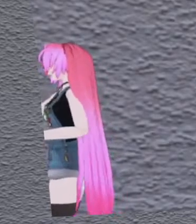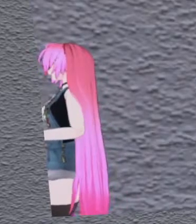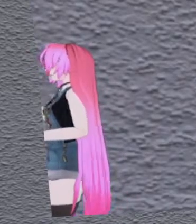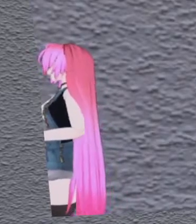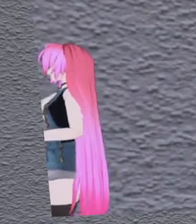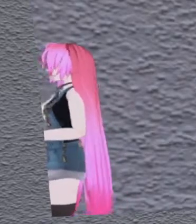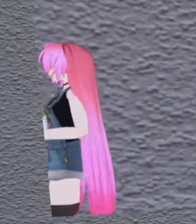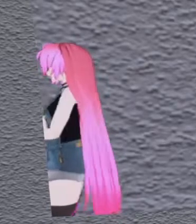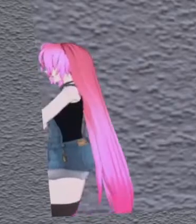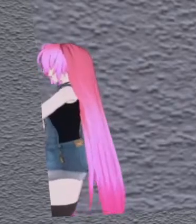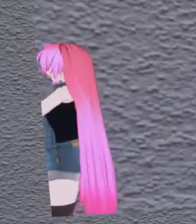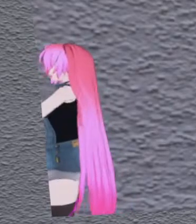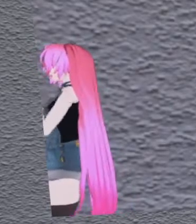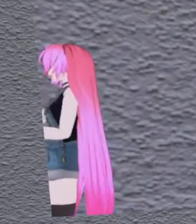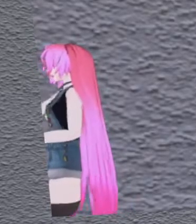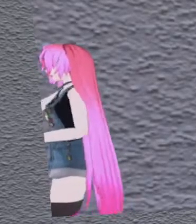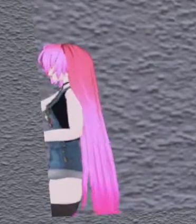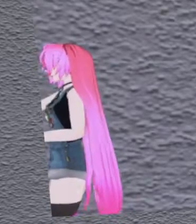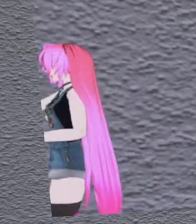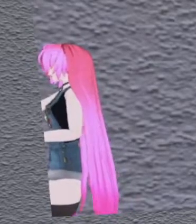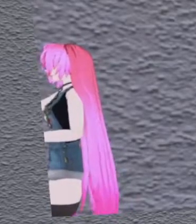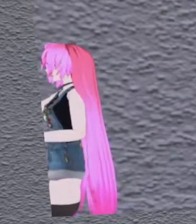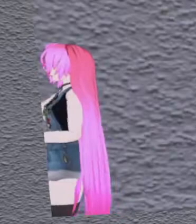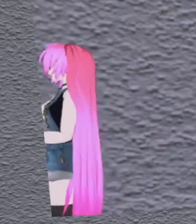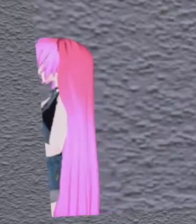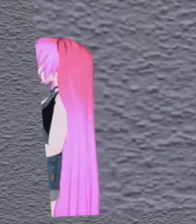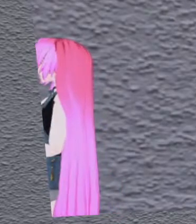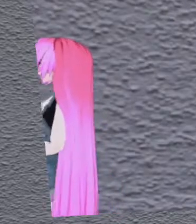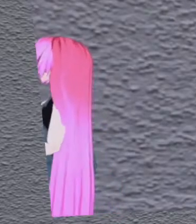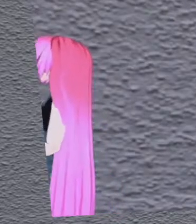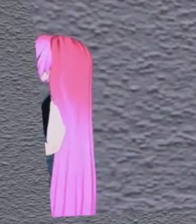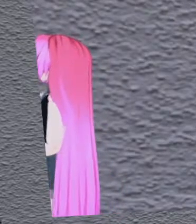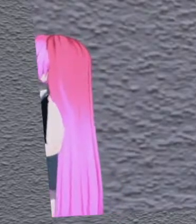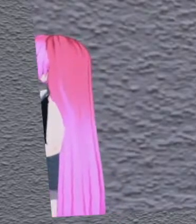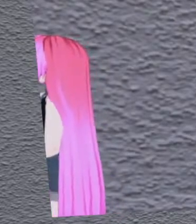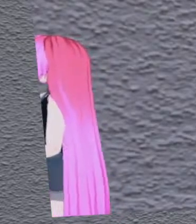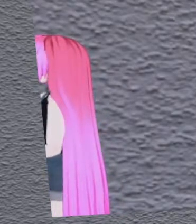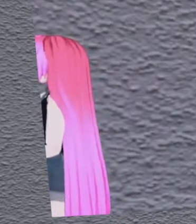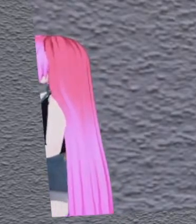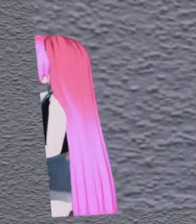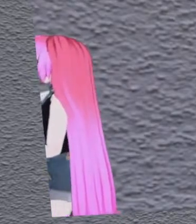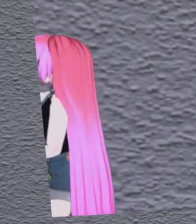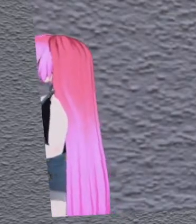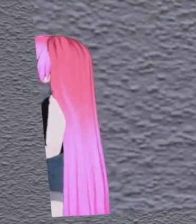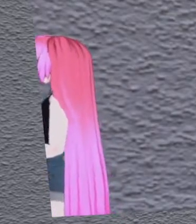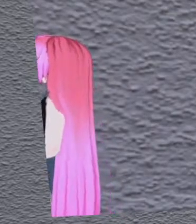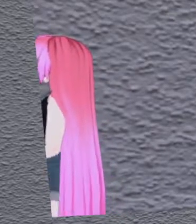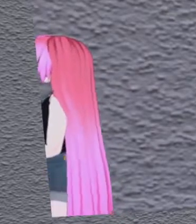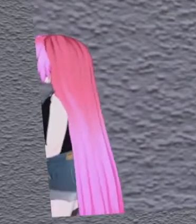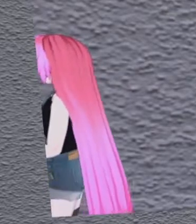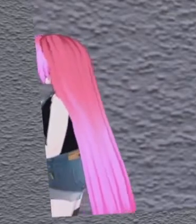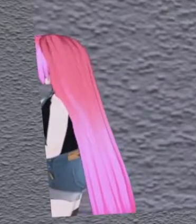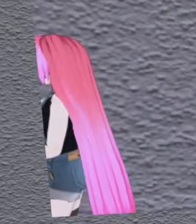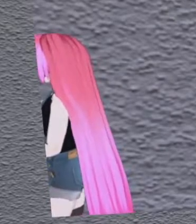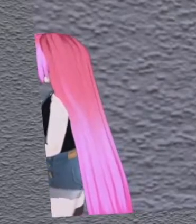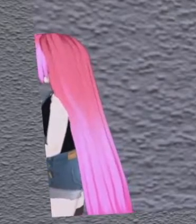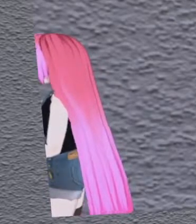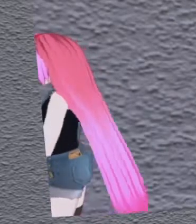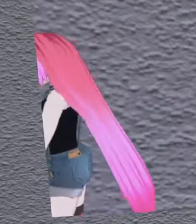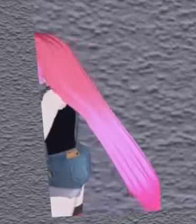I like never use it, so I just fingerspell it. Or like I've seen glass as like